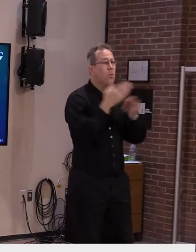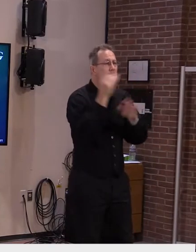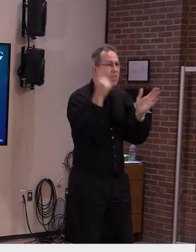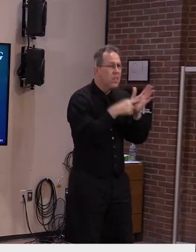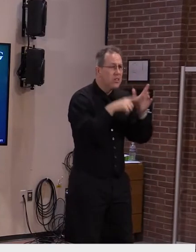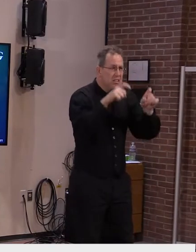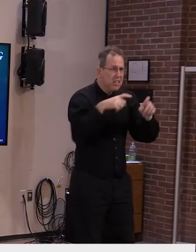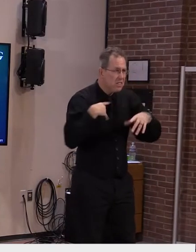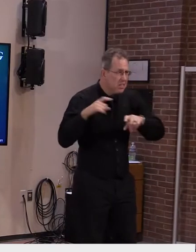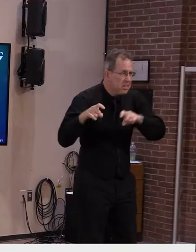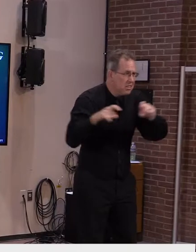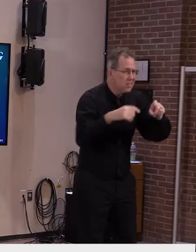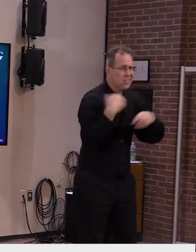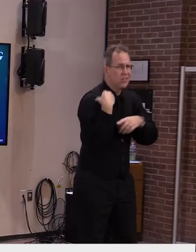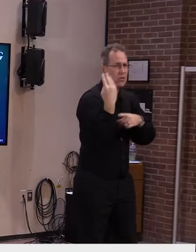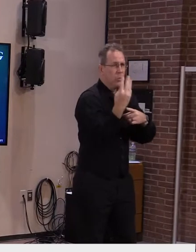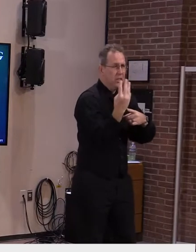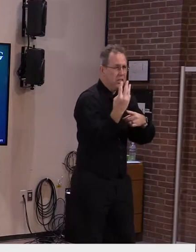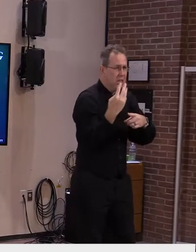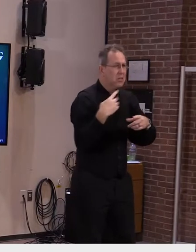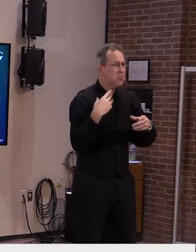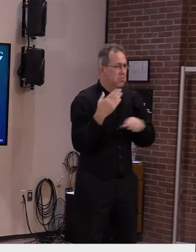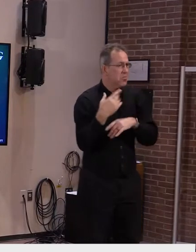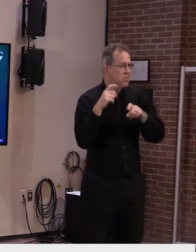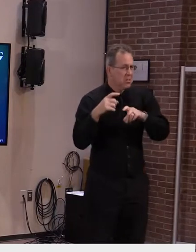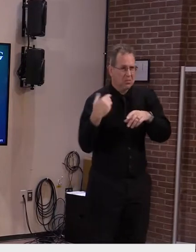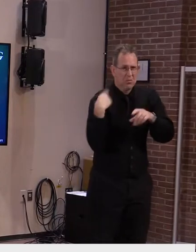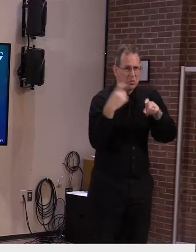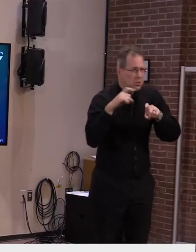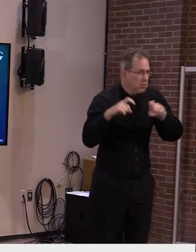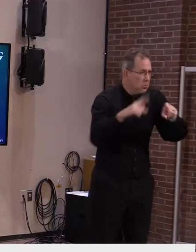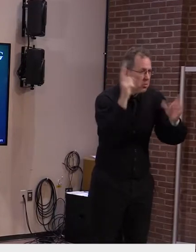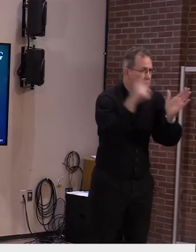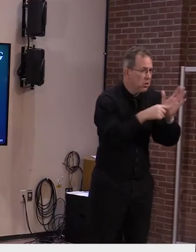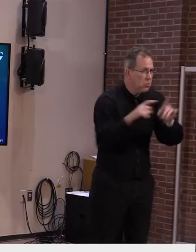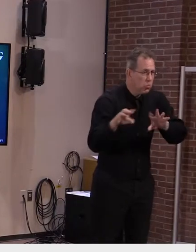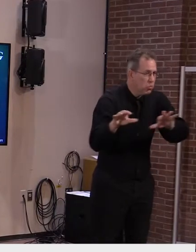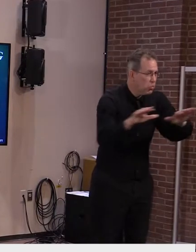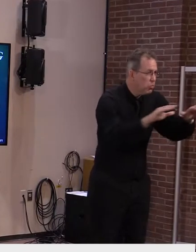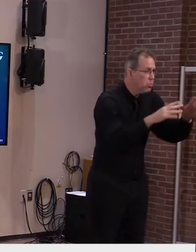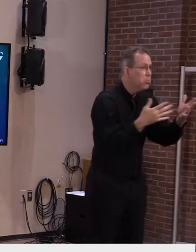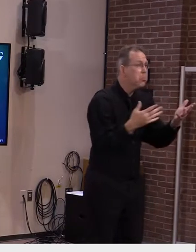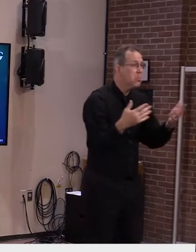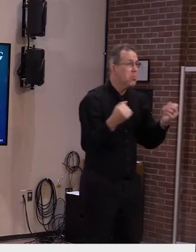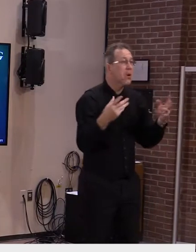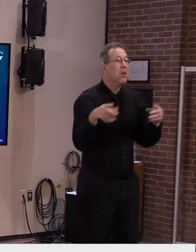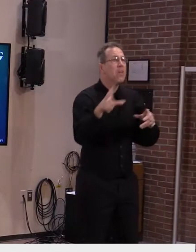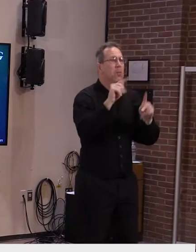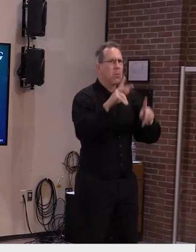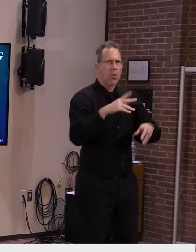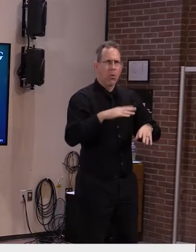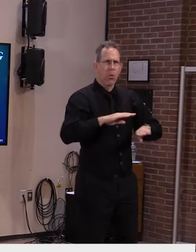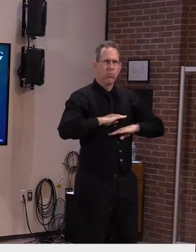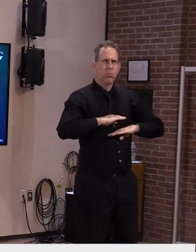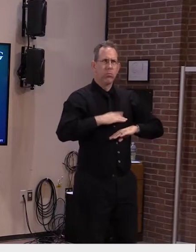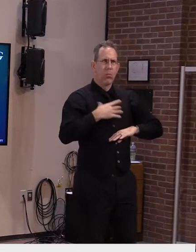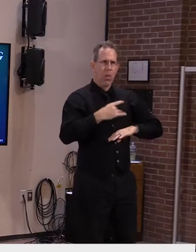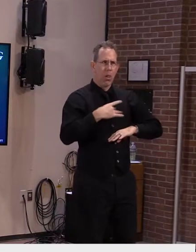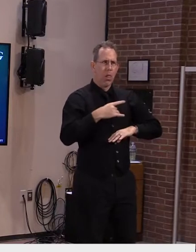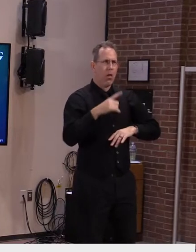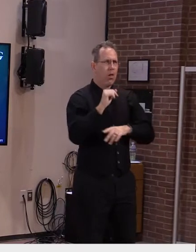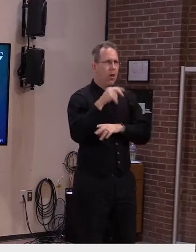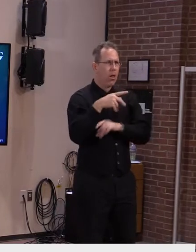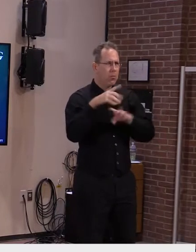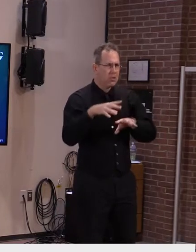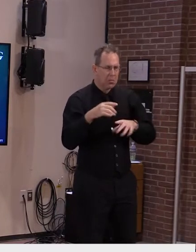Wednesday. We heard from many Vermonters that were very pleased to have the results in time for their holiday travel plans. We